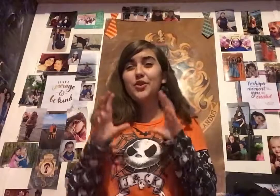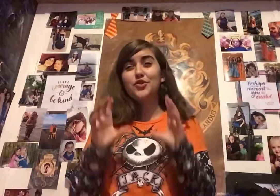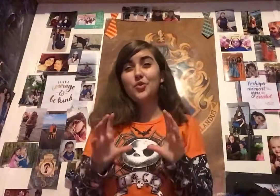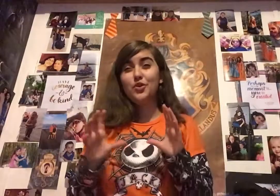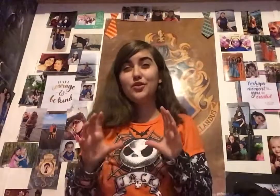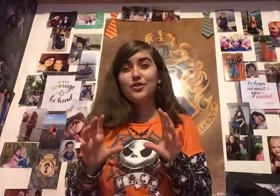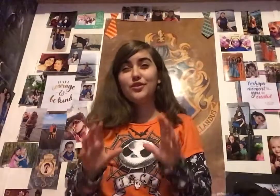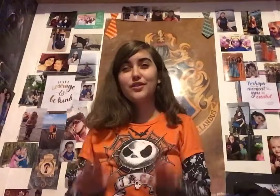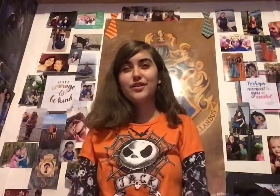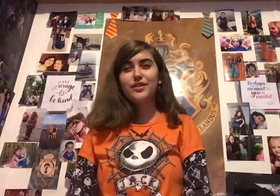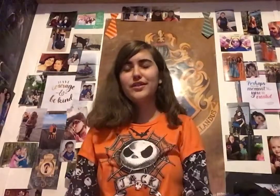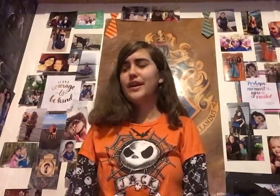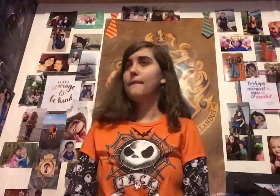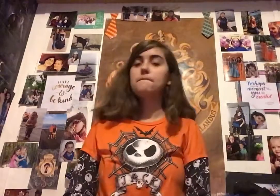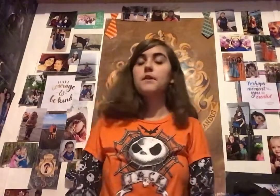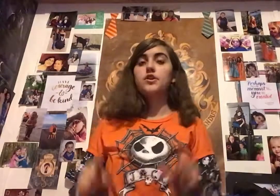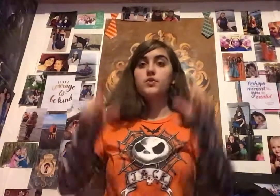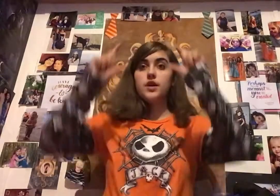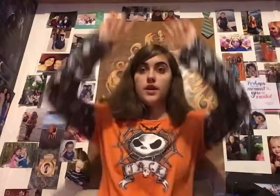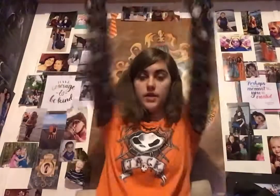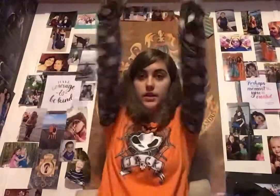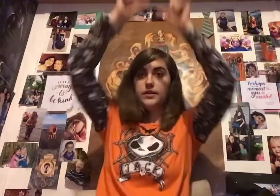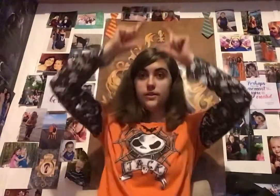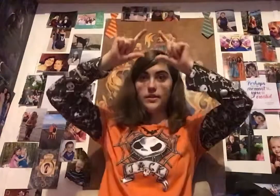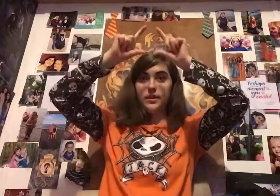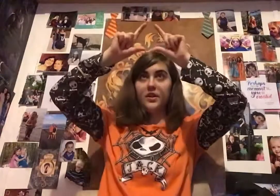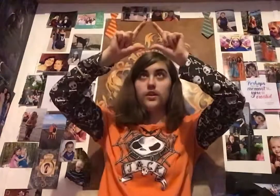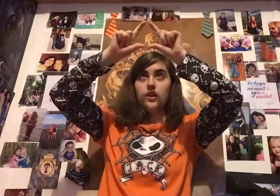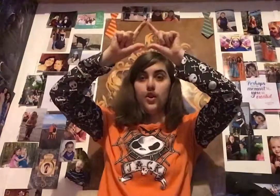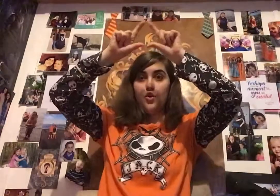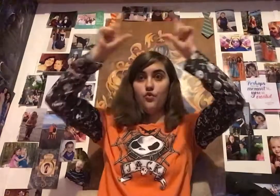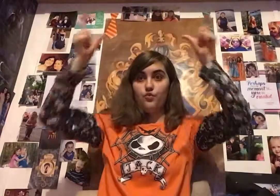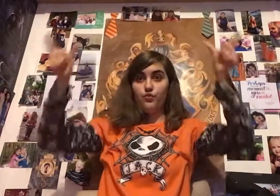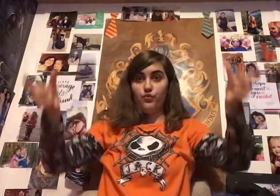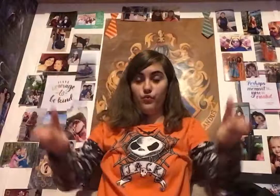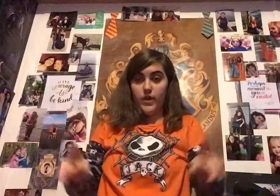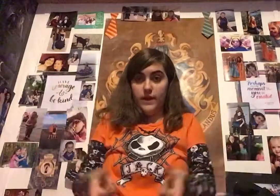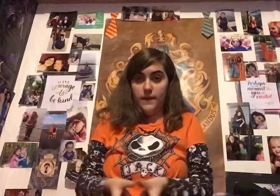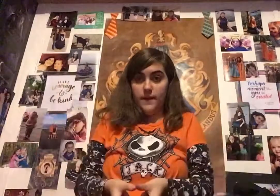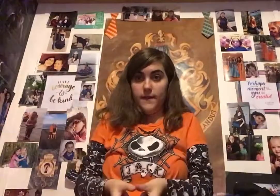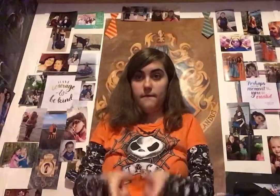door? Yeah. So it's wreath.